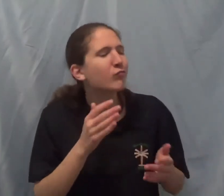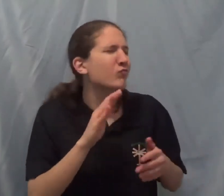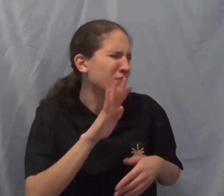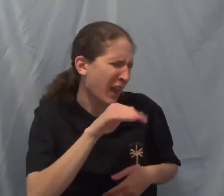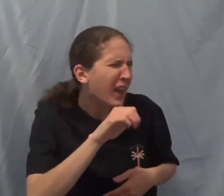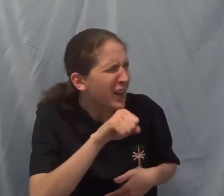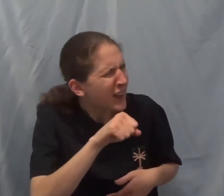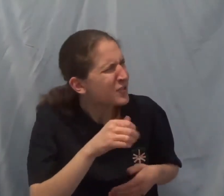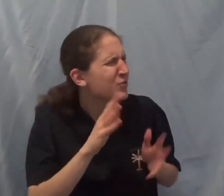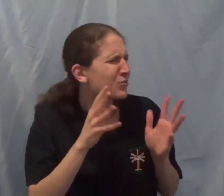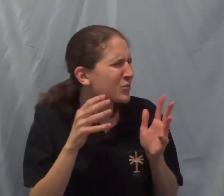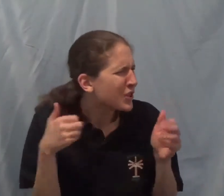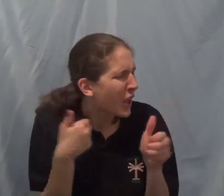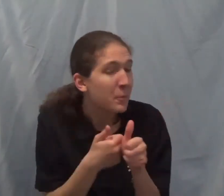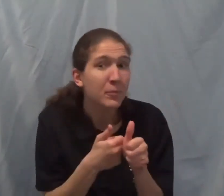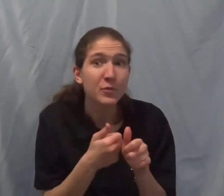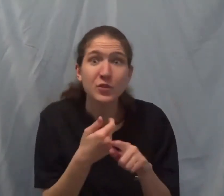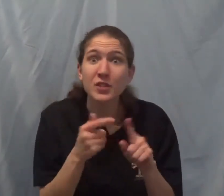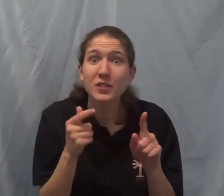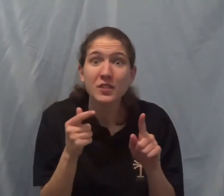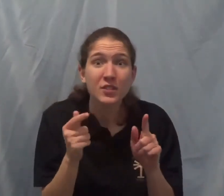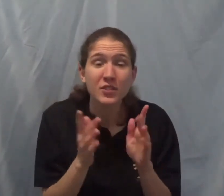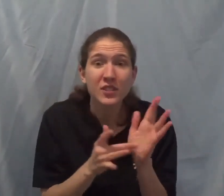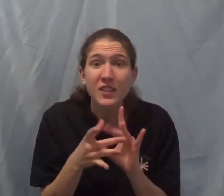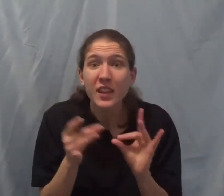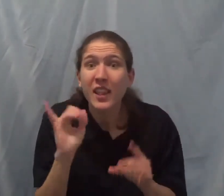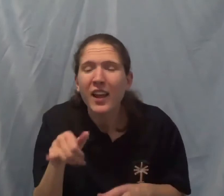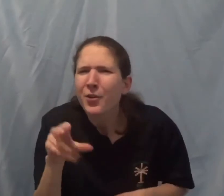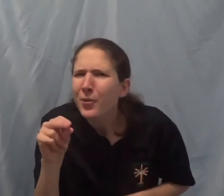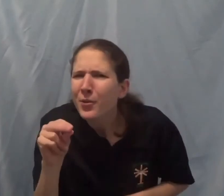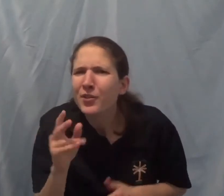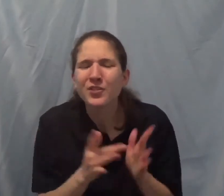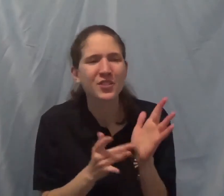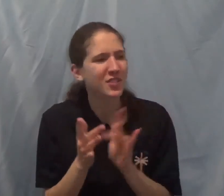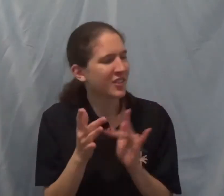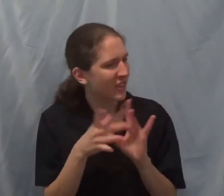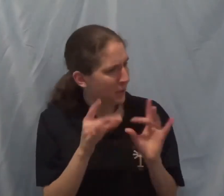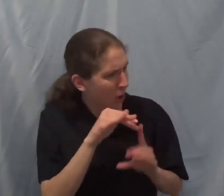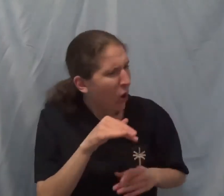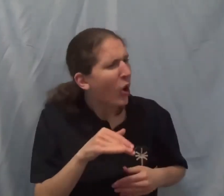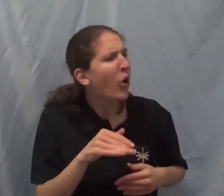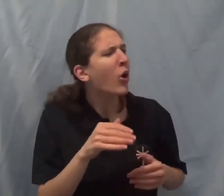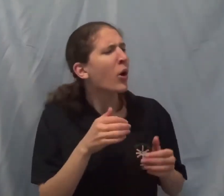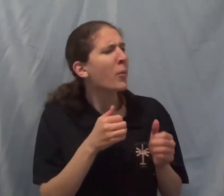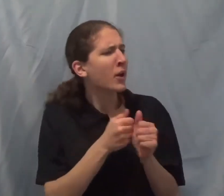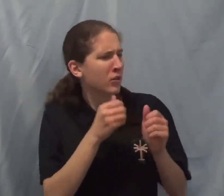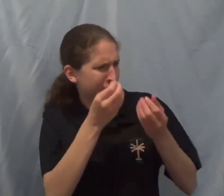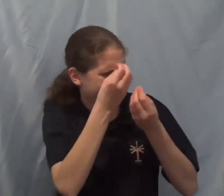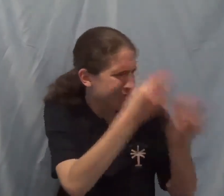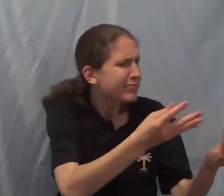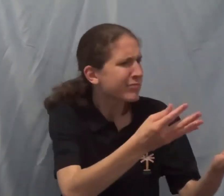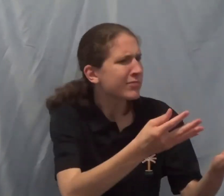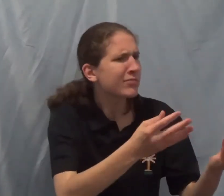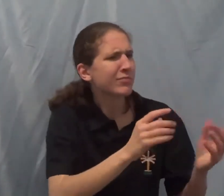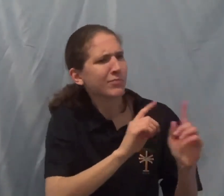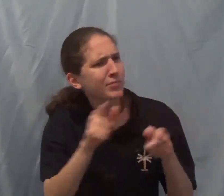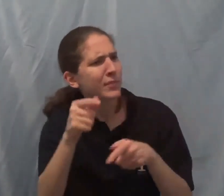word out. And what does he tell the apostles? Get the word out. Feed my sheep. There's a joyful tension